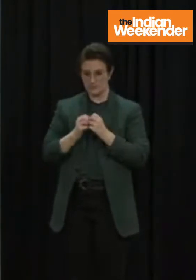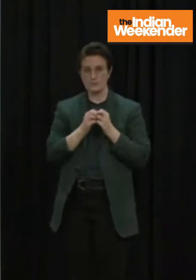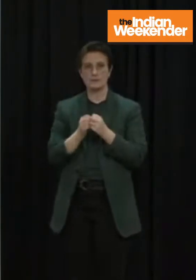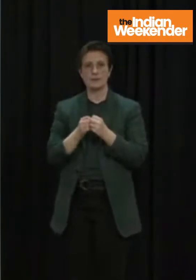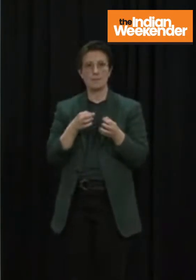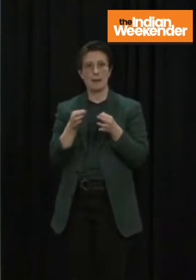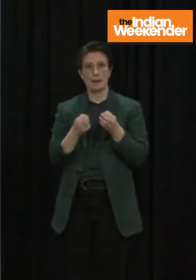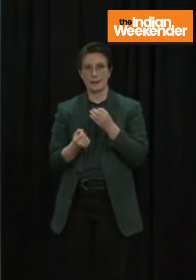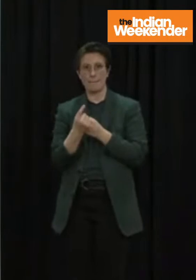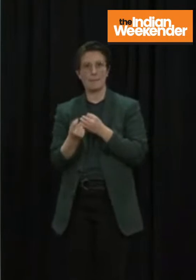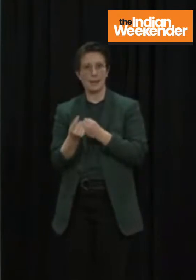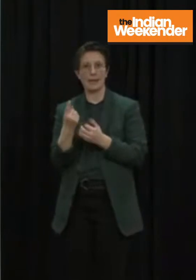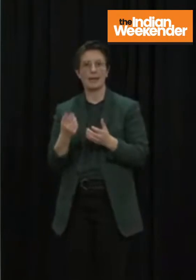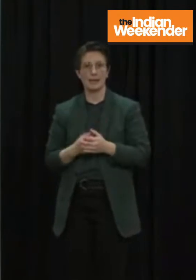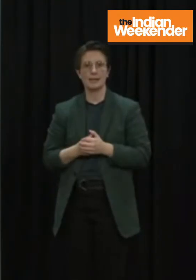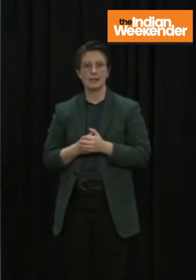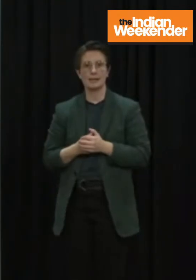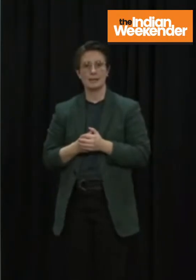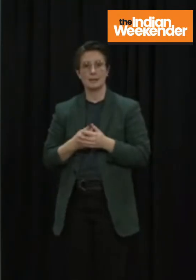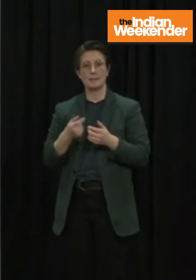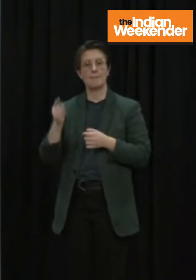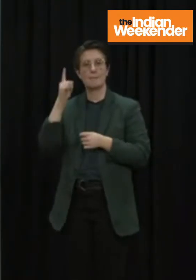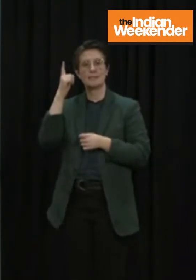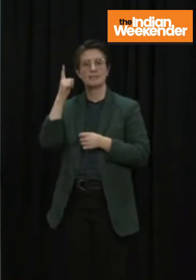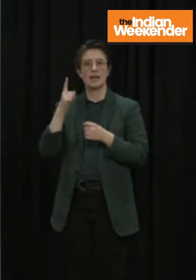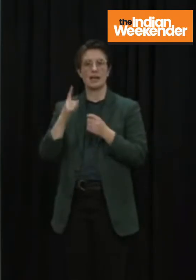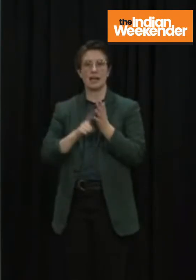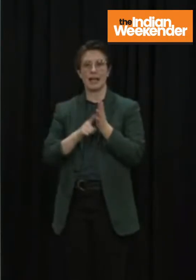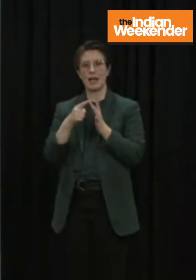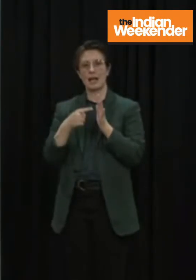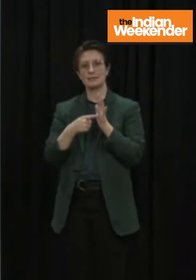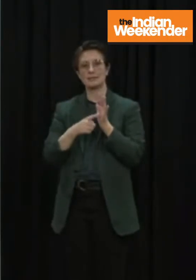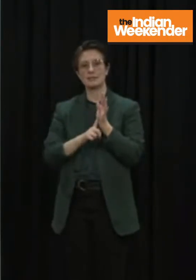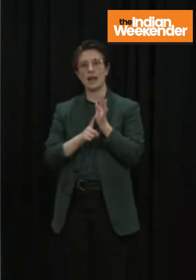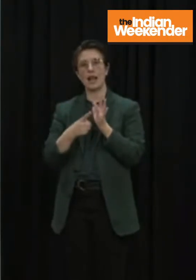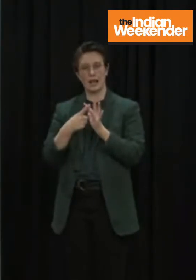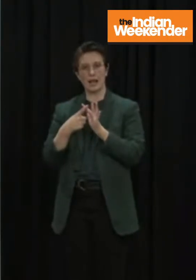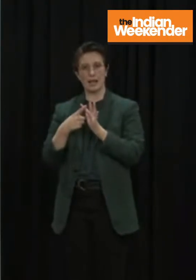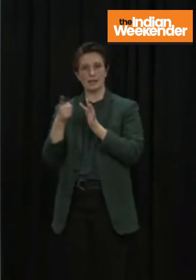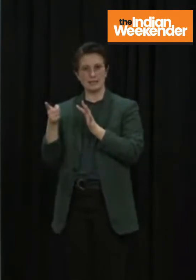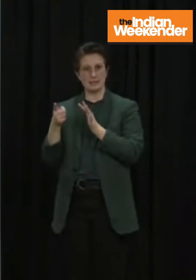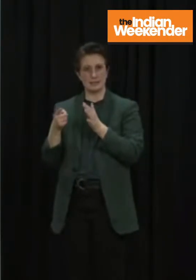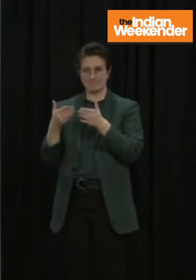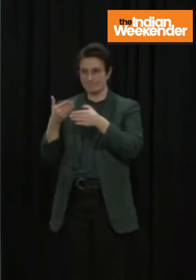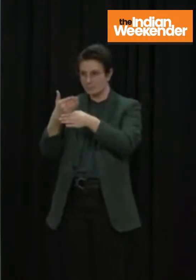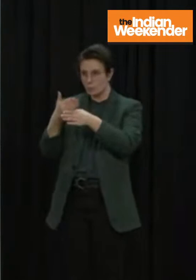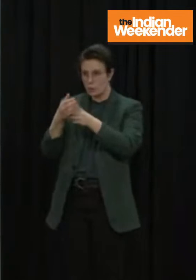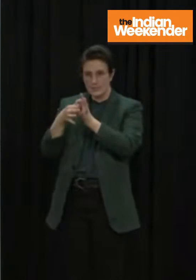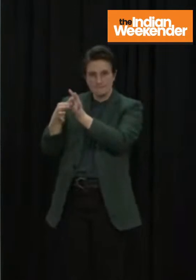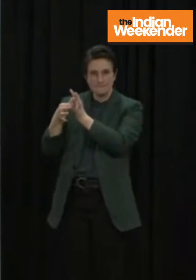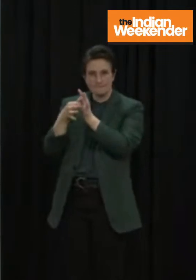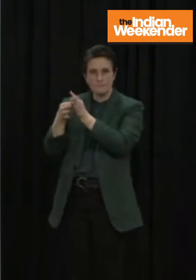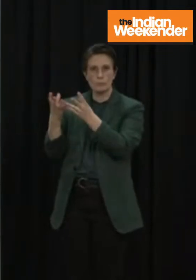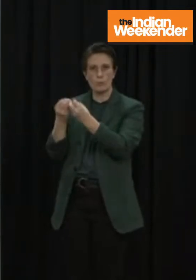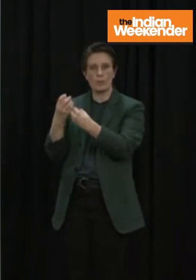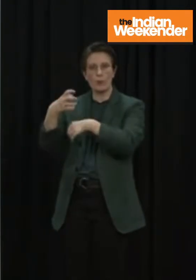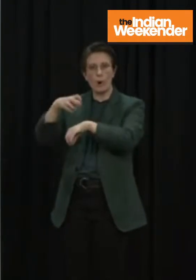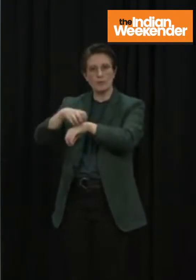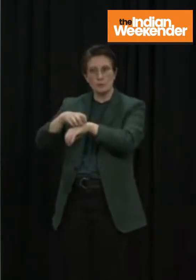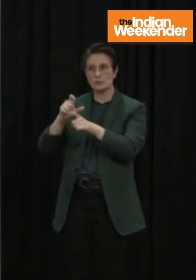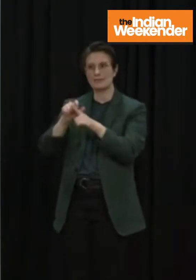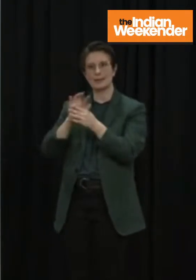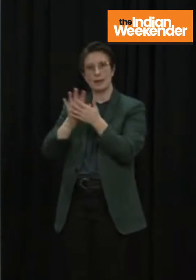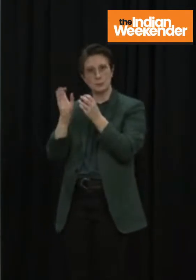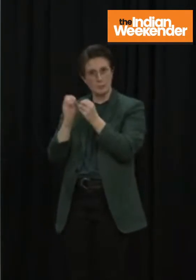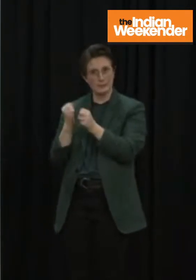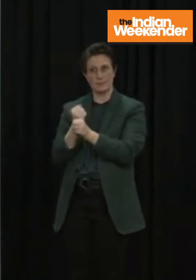regard. Minister Little's been leading that particular, piece of work around making sure the health system is prepared for increased numbers of COVID